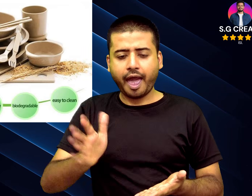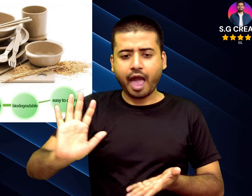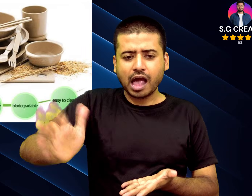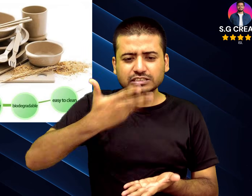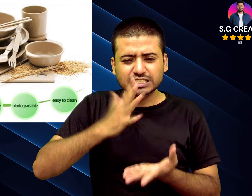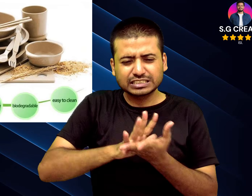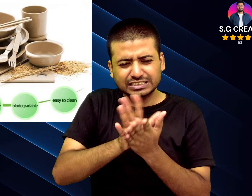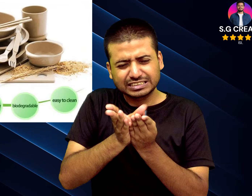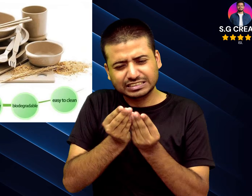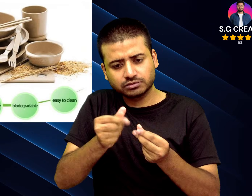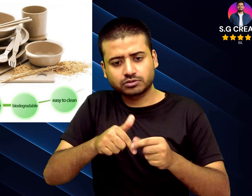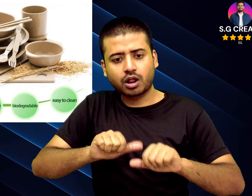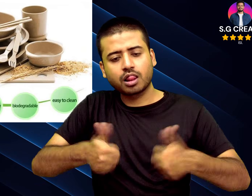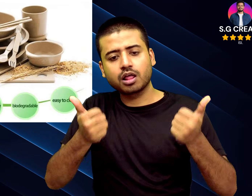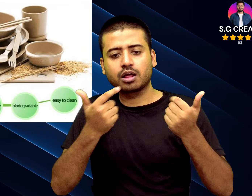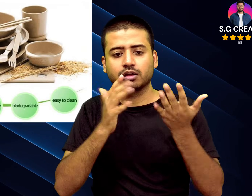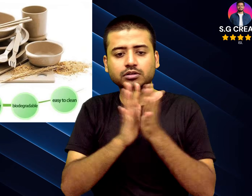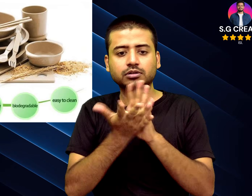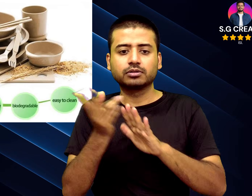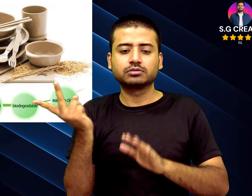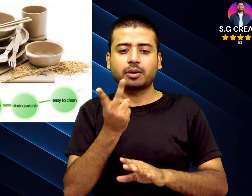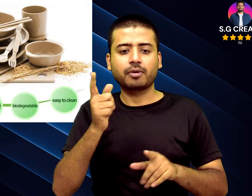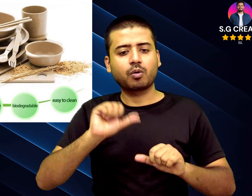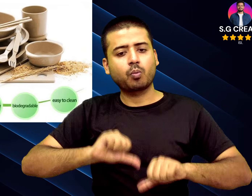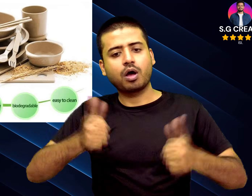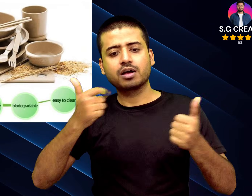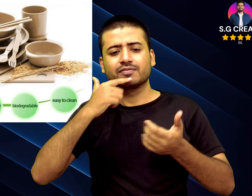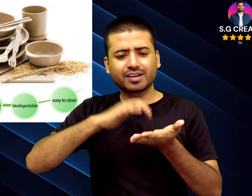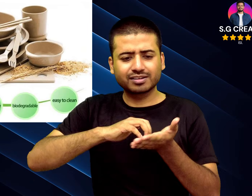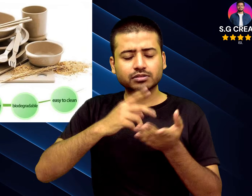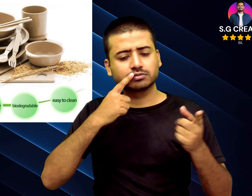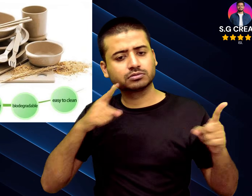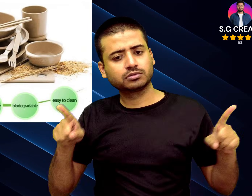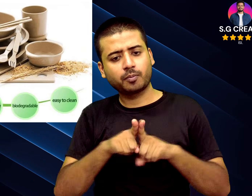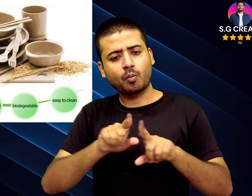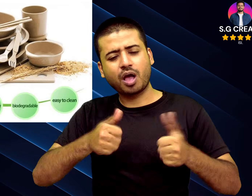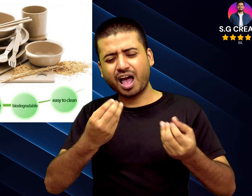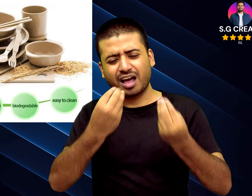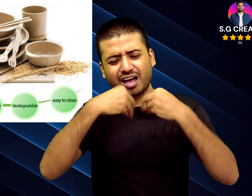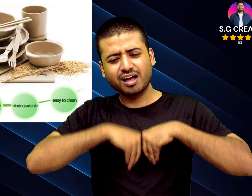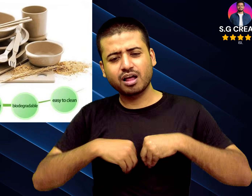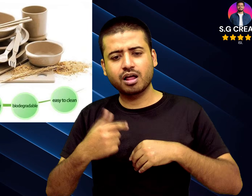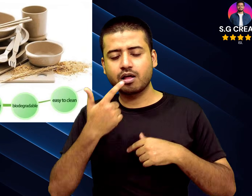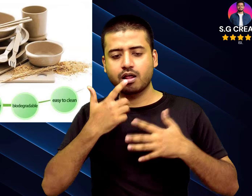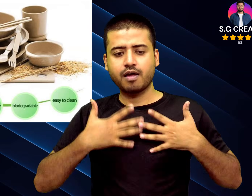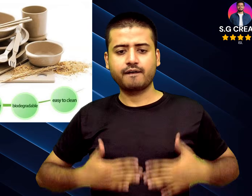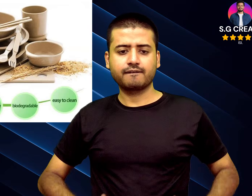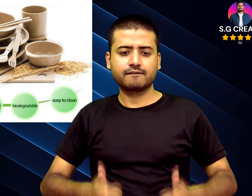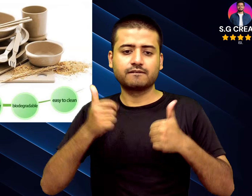uniform granulated resin, ensuring every individual particle of husk is fully coated. In conclusion,